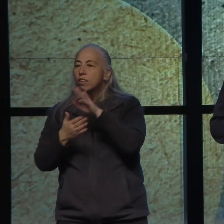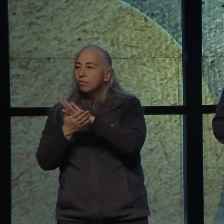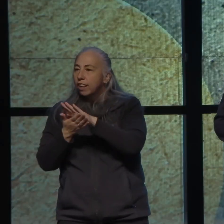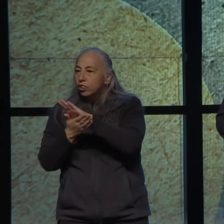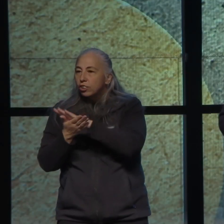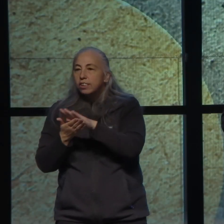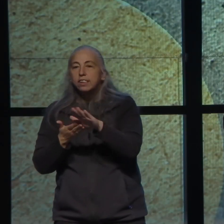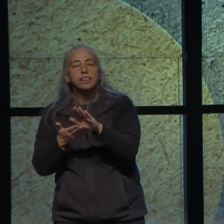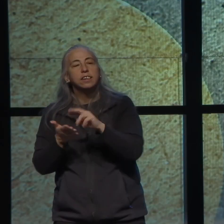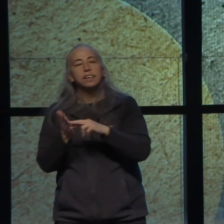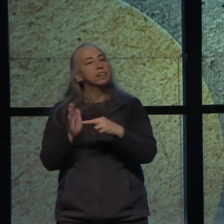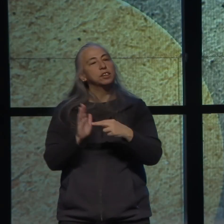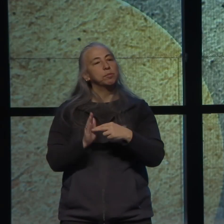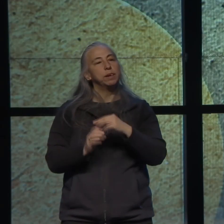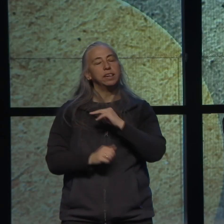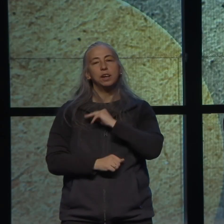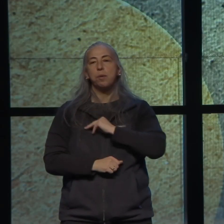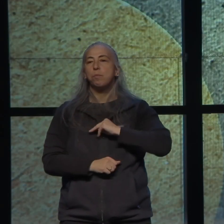moral